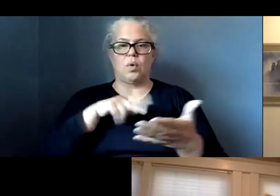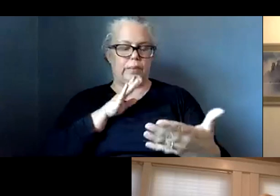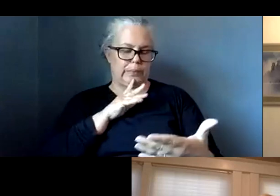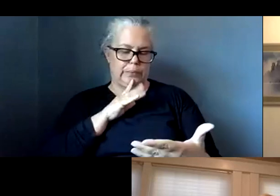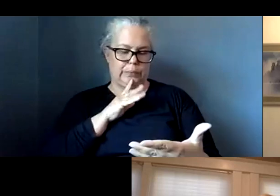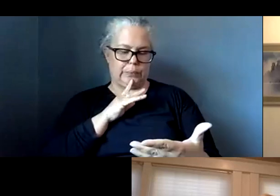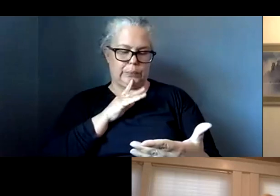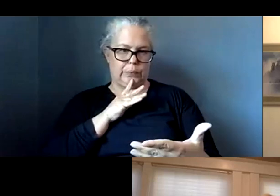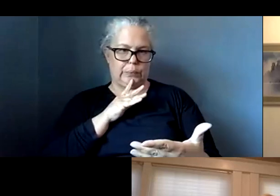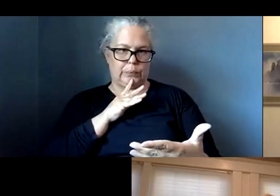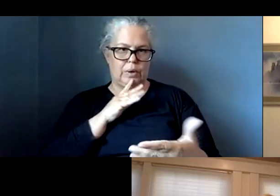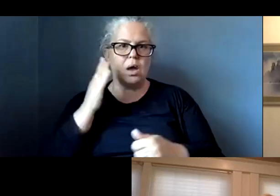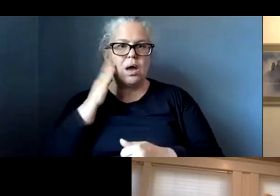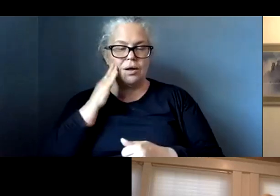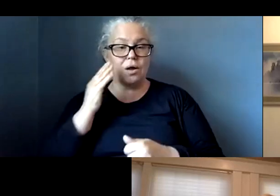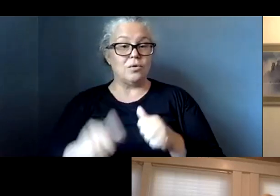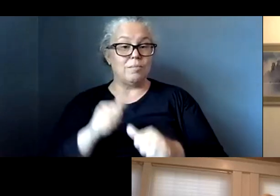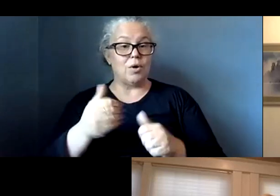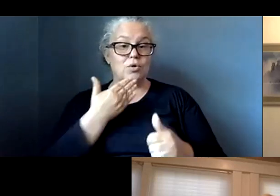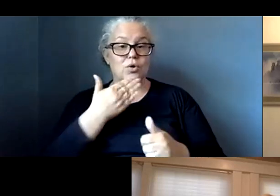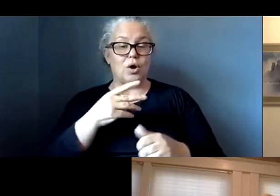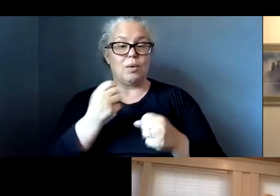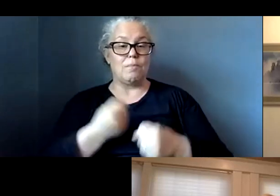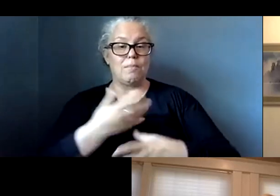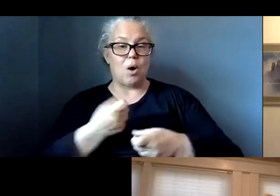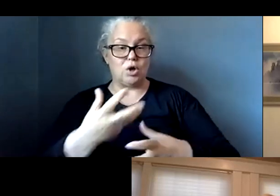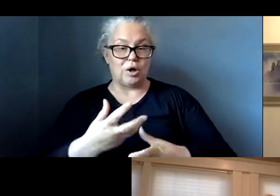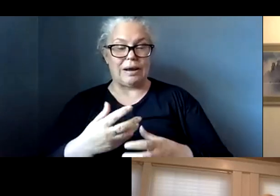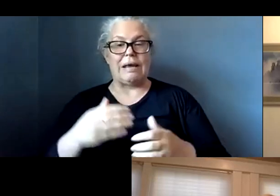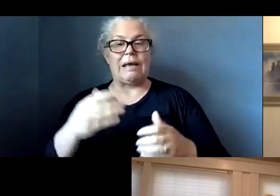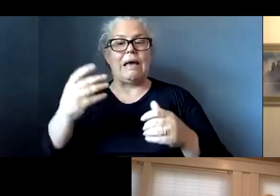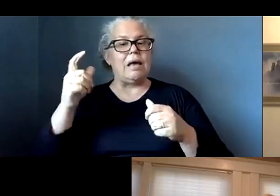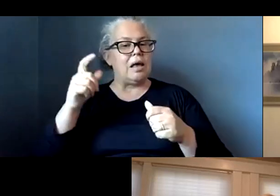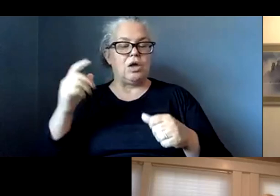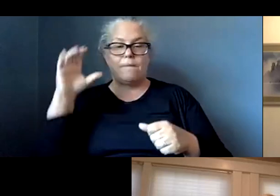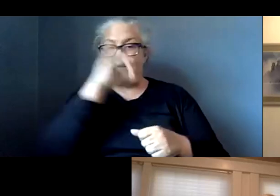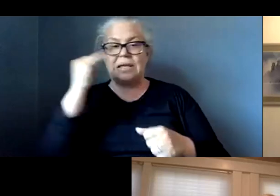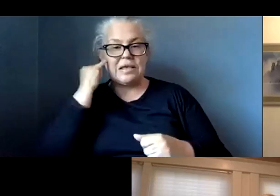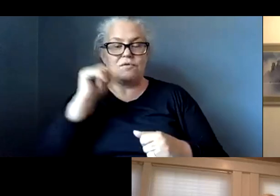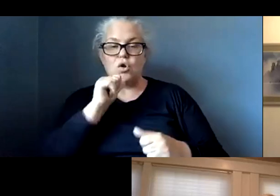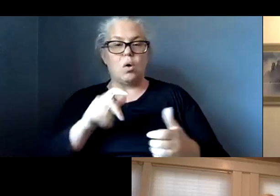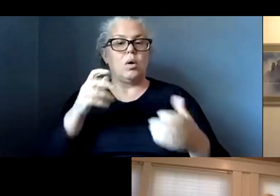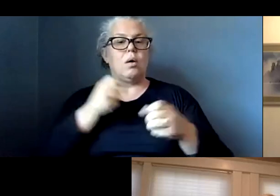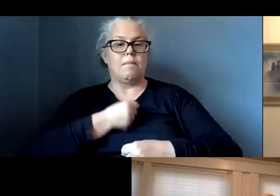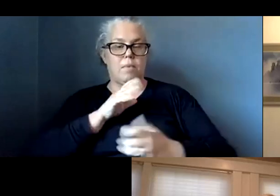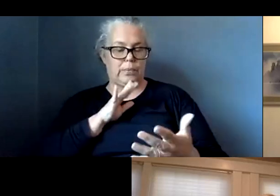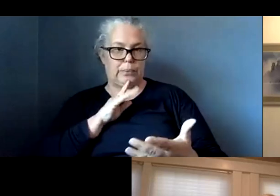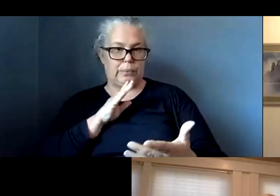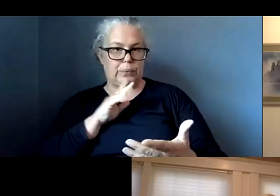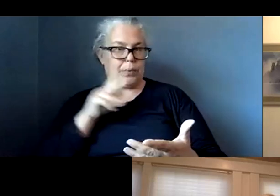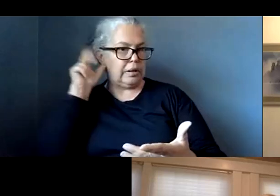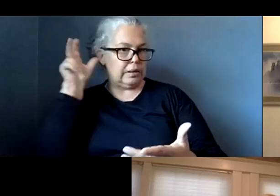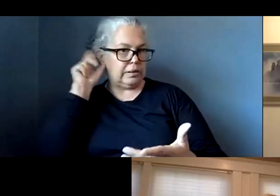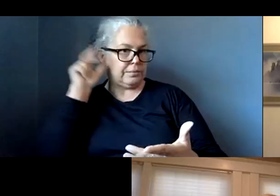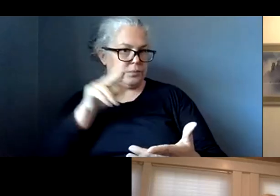he knew that in most good poetry, there are things going on that you'll miss entirely if you don't hear it out loud. My favorite instance of